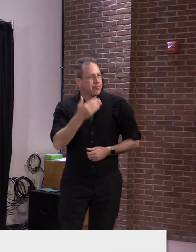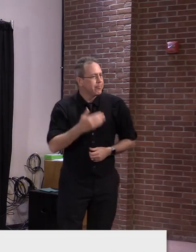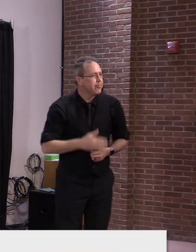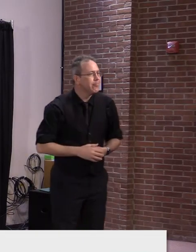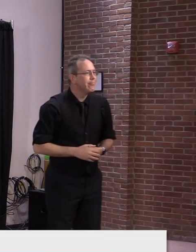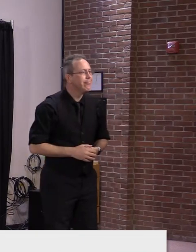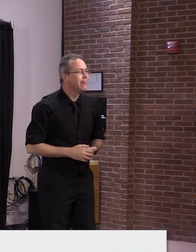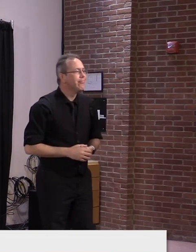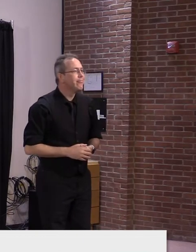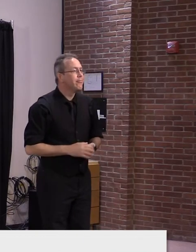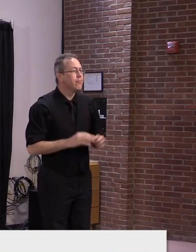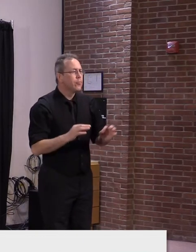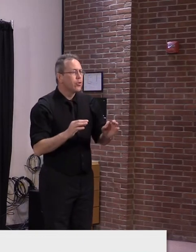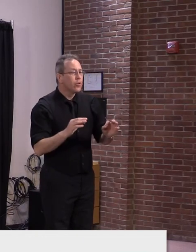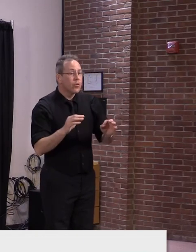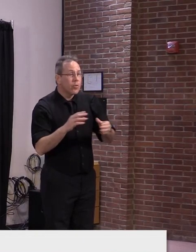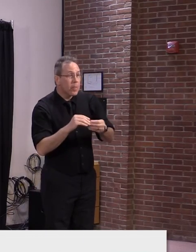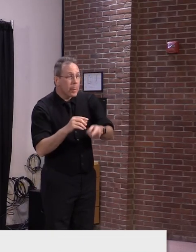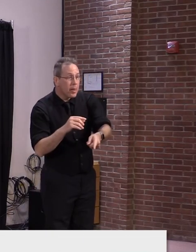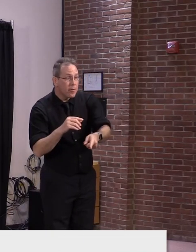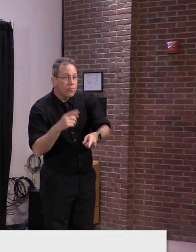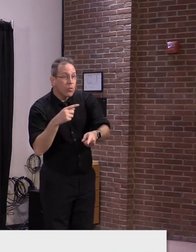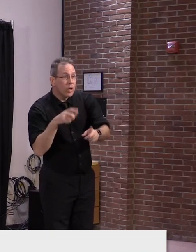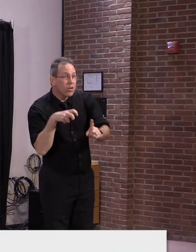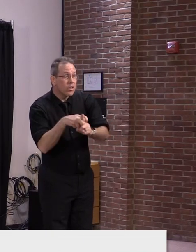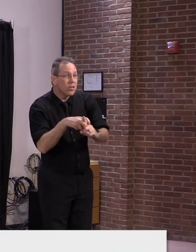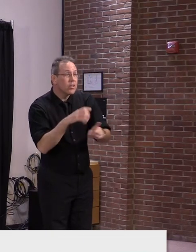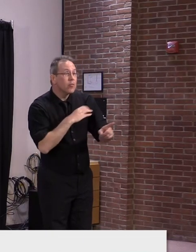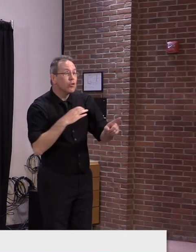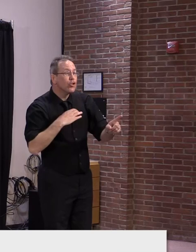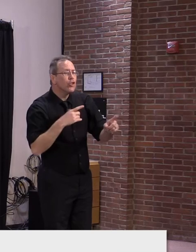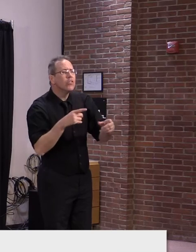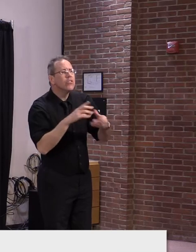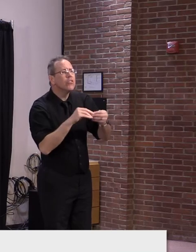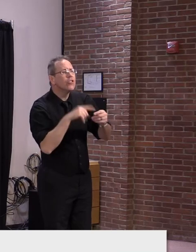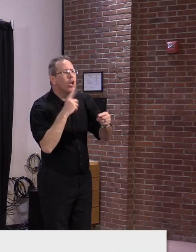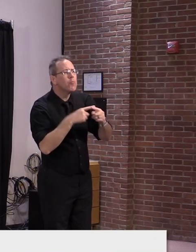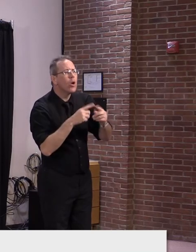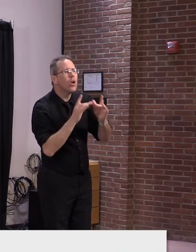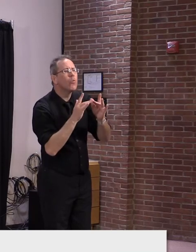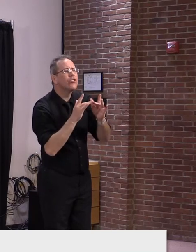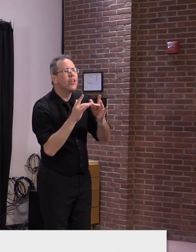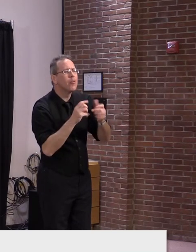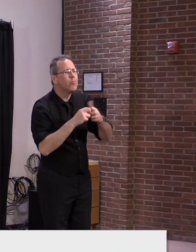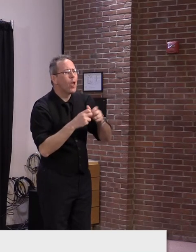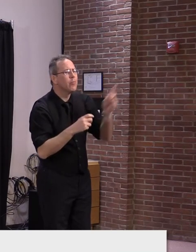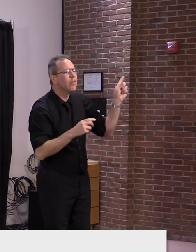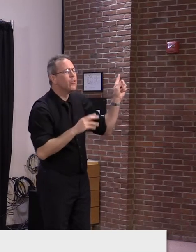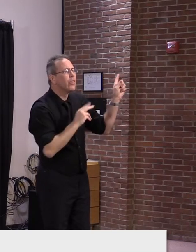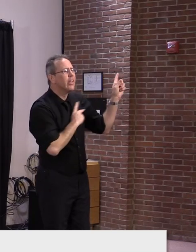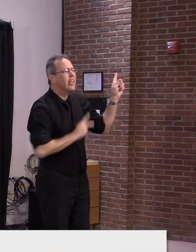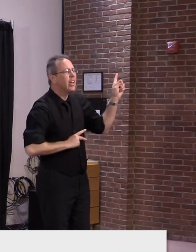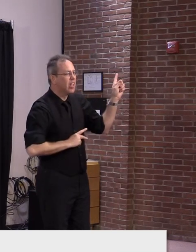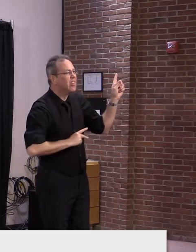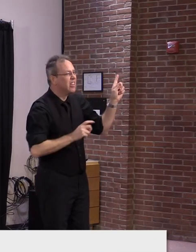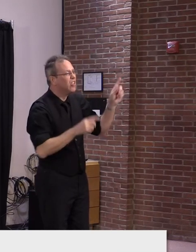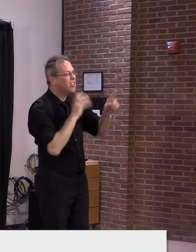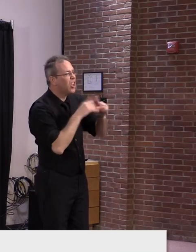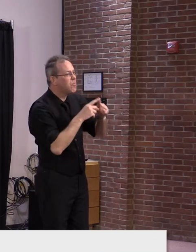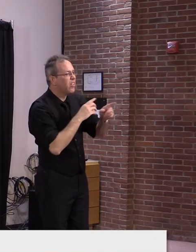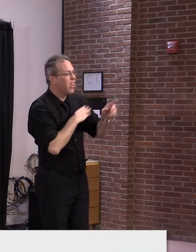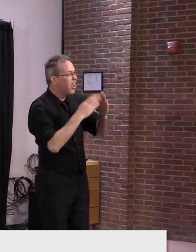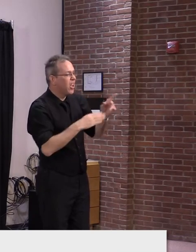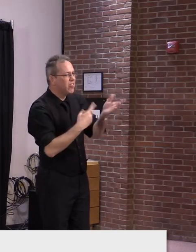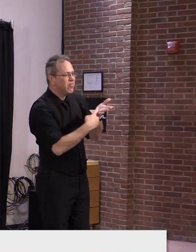Ed, when you're making that call to your legislator, adding to the broadband issue, maybe you could talk to them about housing, but as well, my